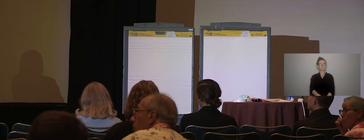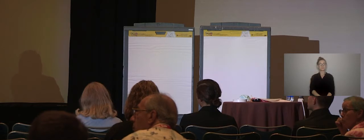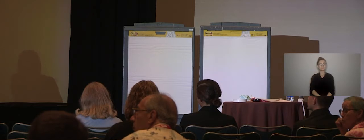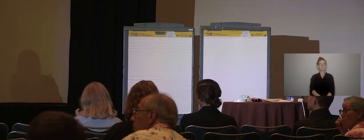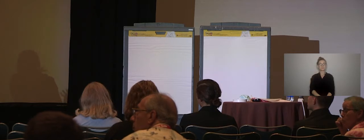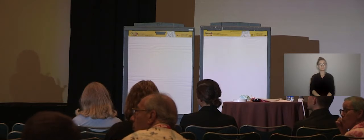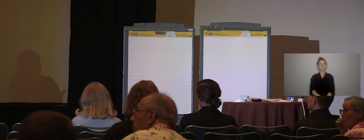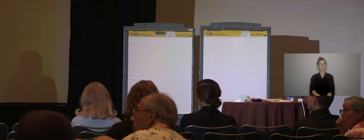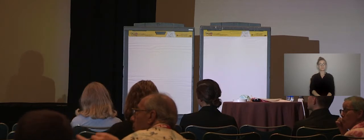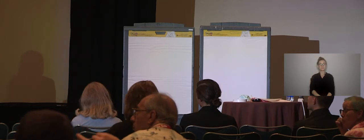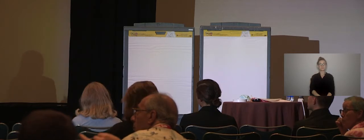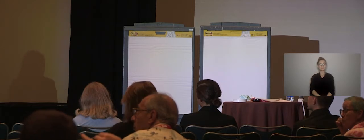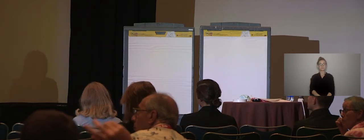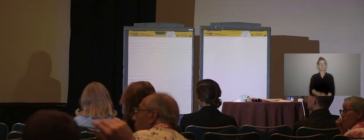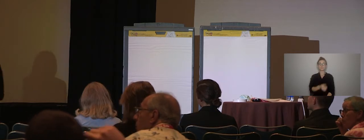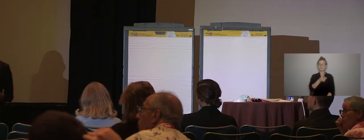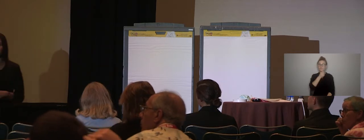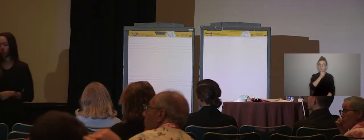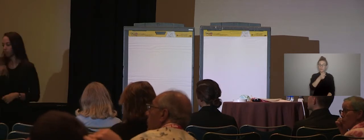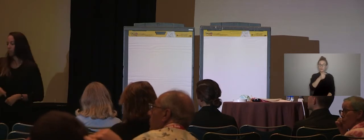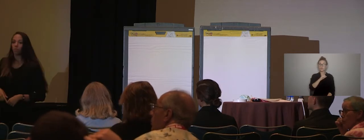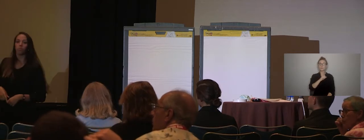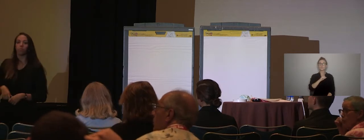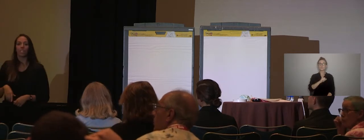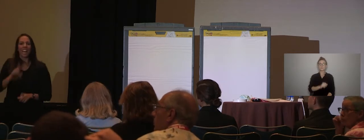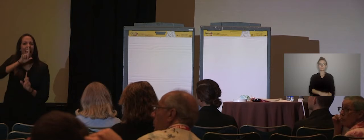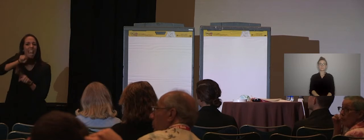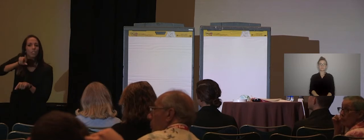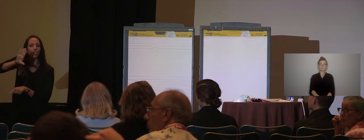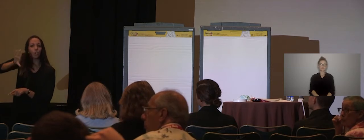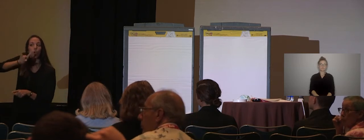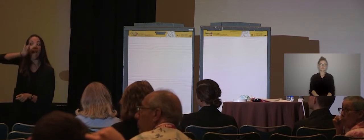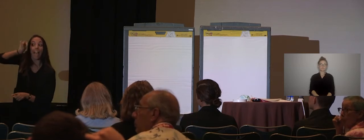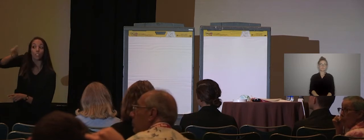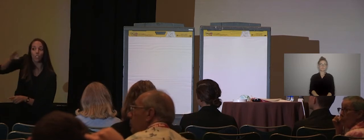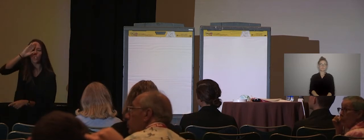Gotcha. Can I ask your question? Sure. Is it